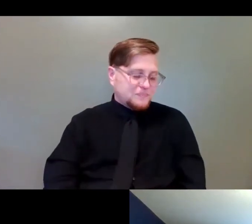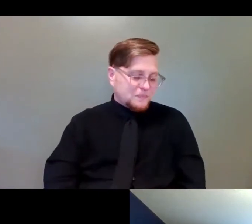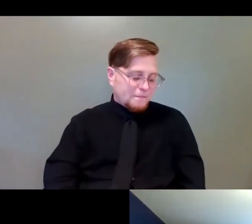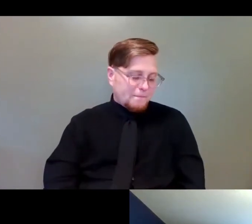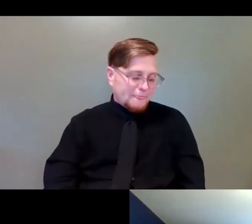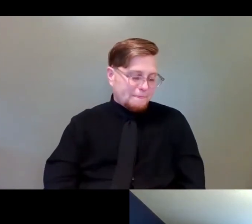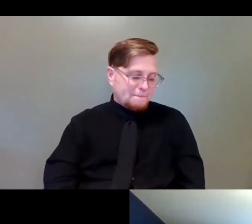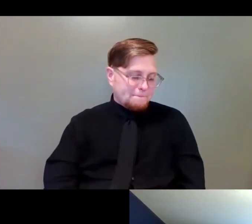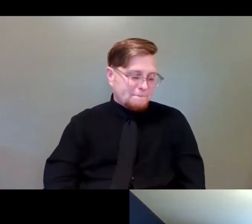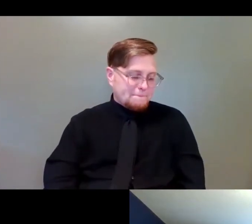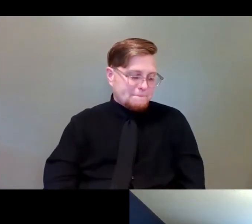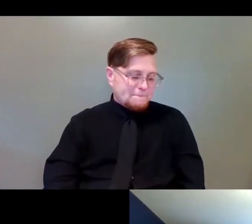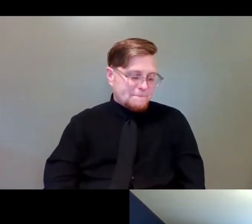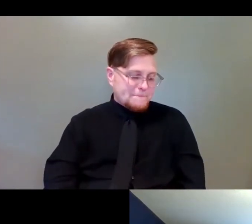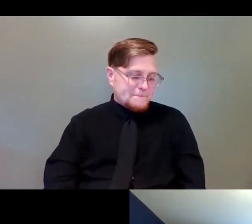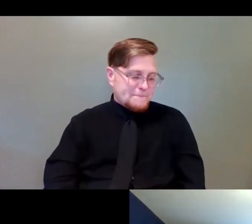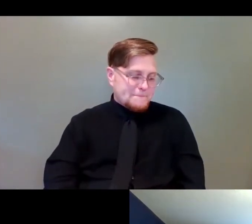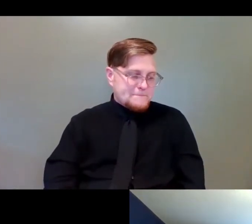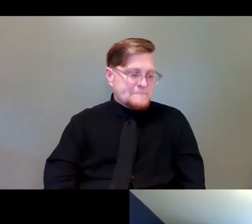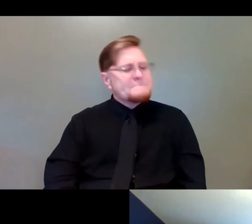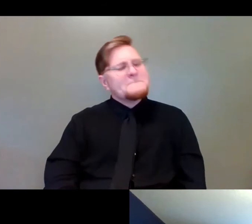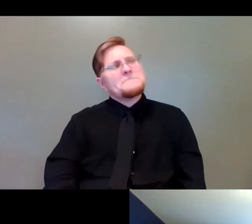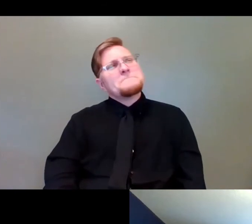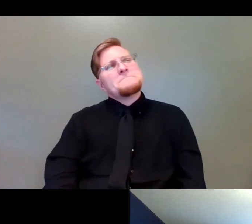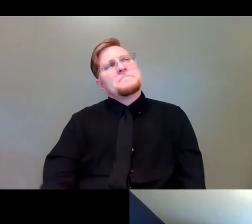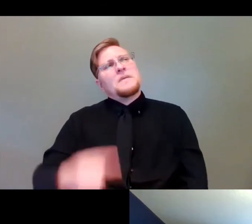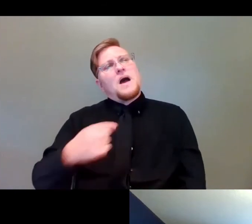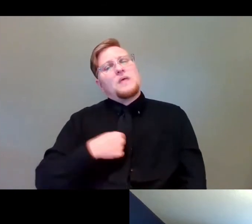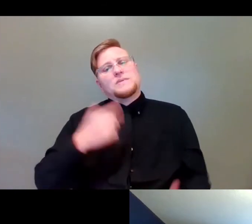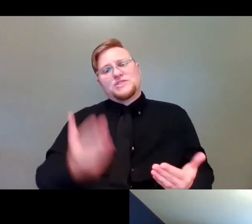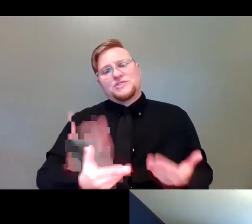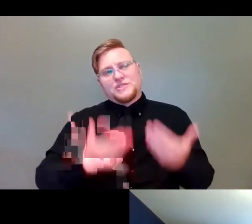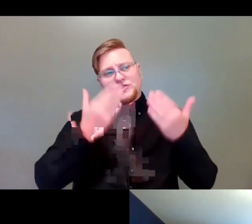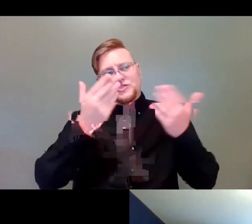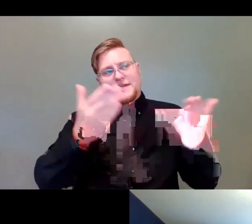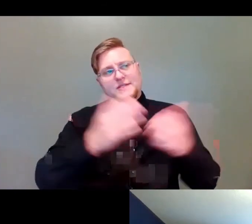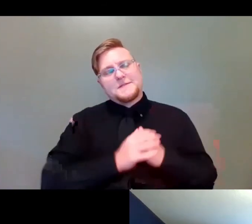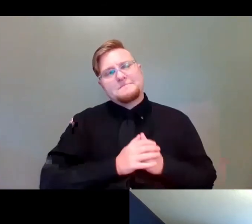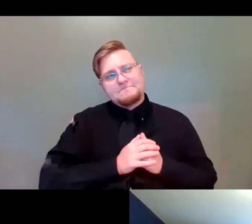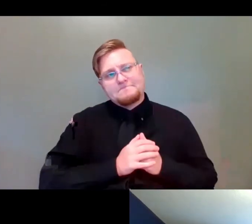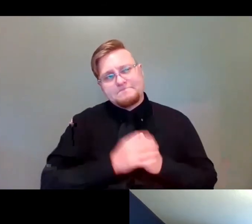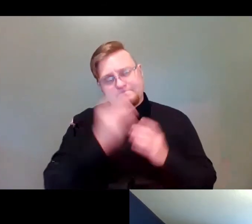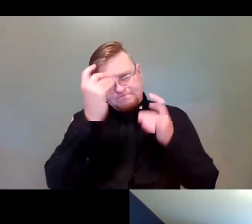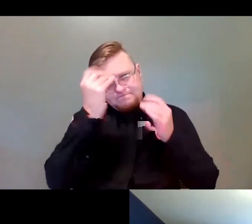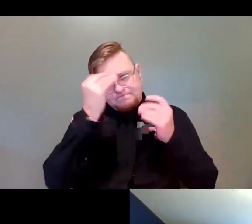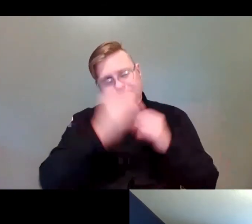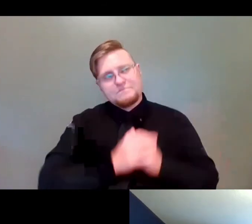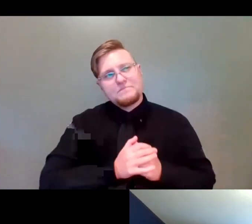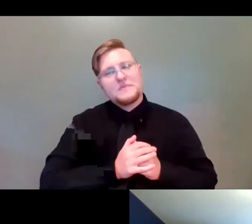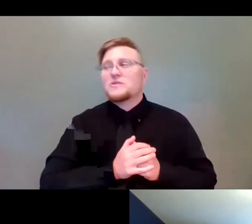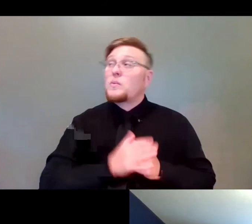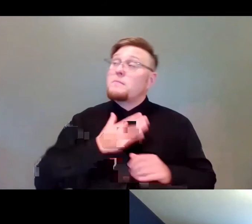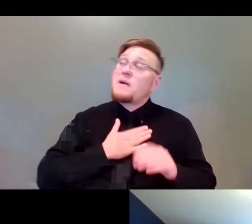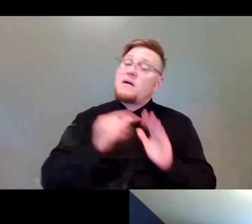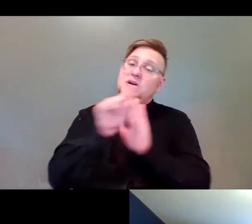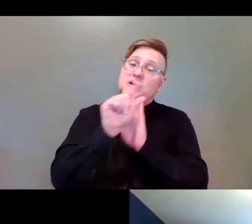think what I would suggest, which is, you know, I did most of my undergraduate at, I went to UC Berkeley in